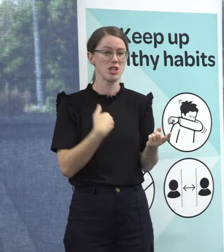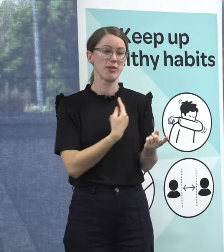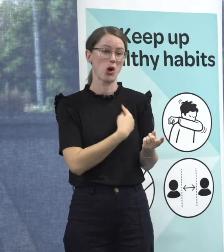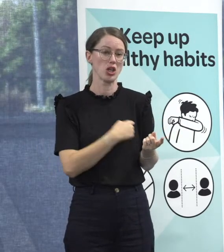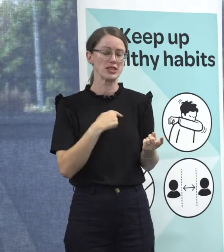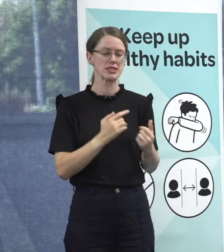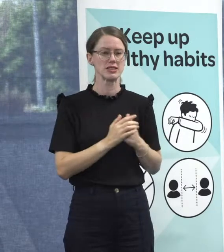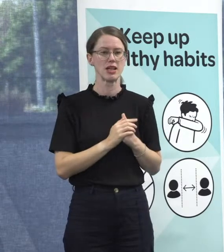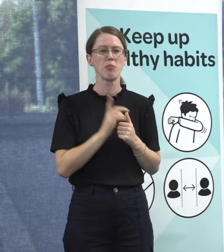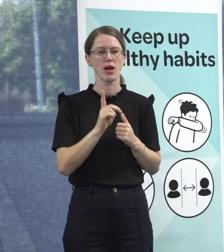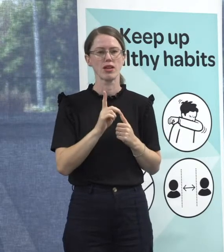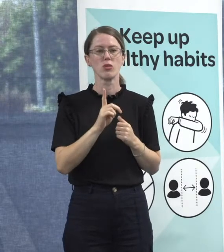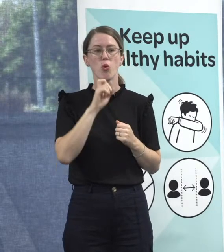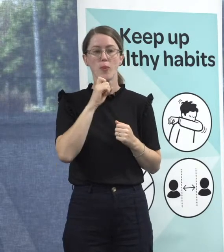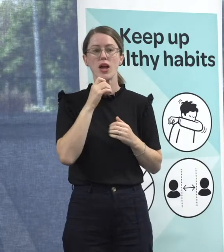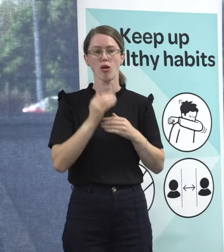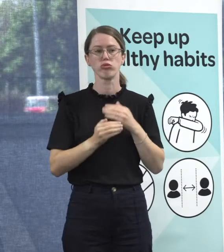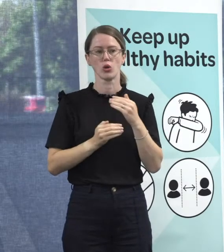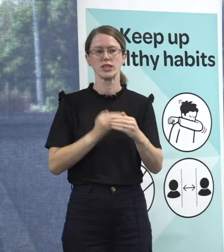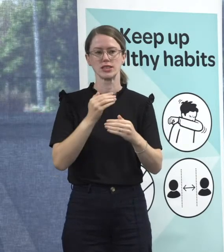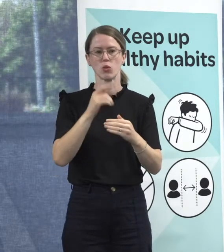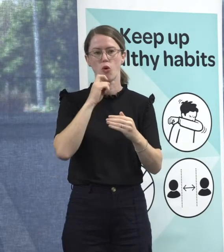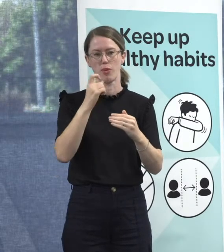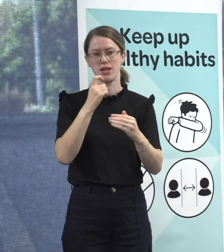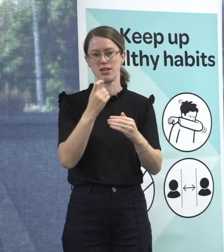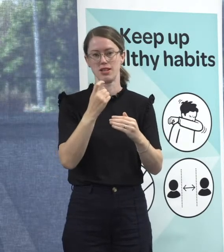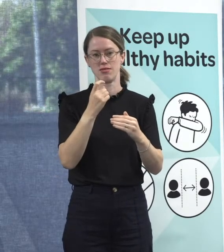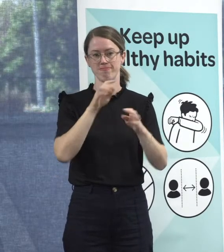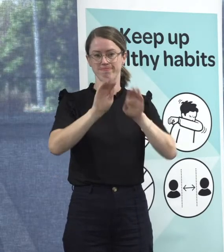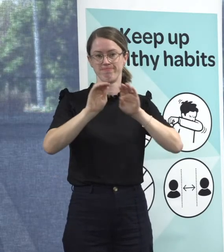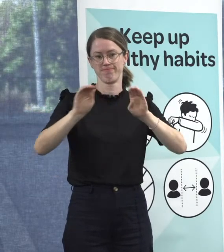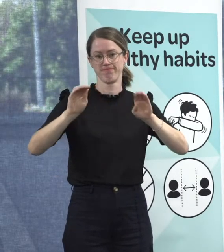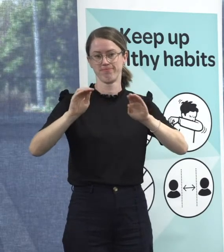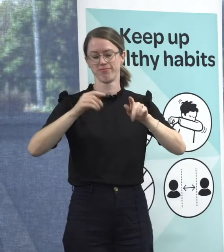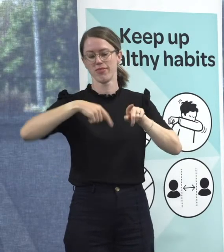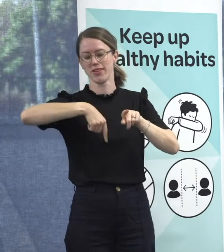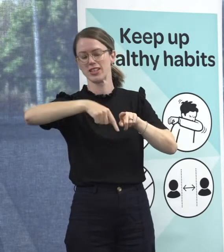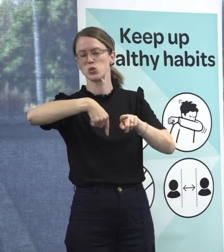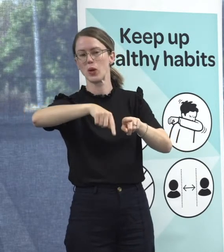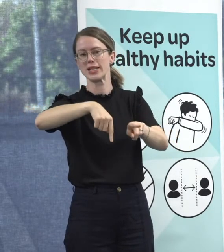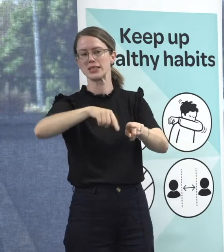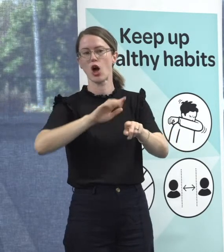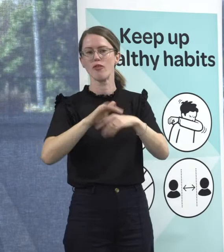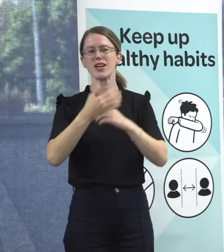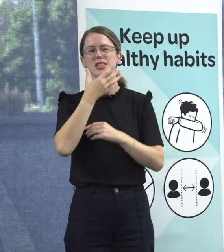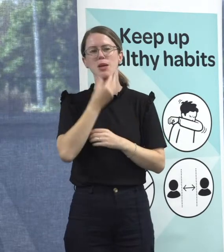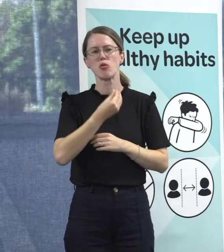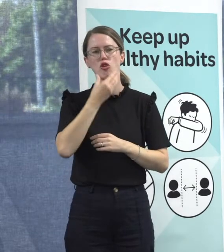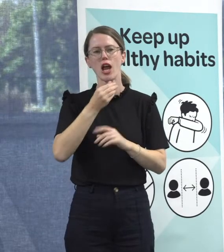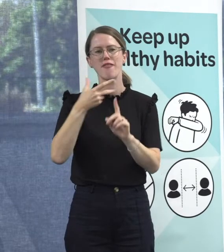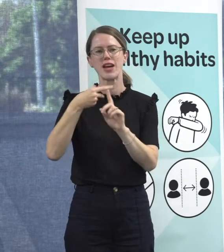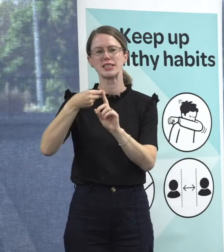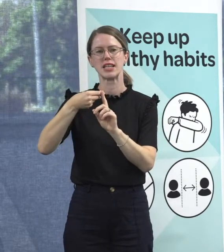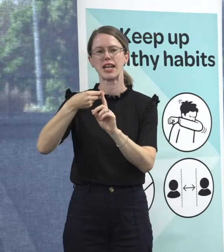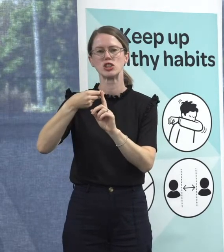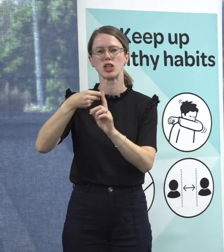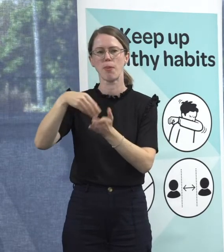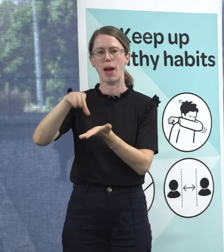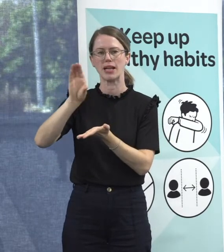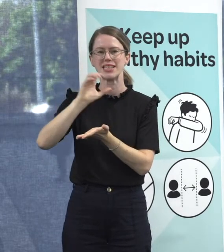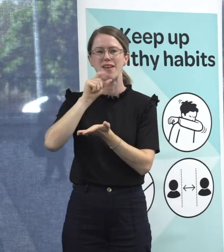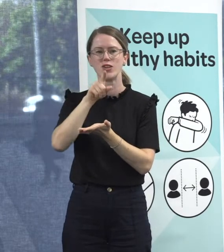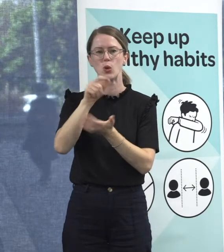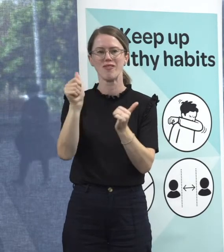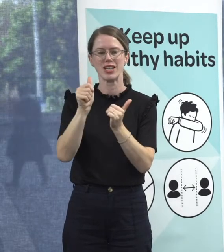system, but there will be a process that we will make public over the next couple of weeks as to how they can get a temporary vaccination